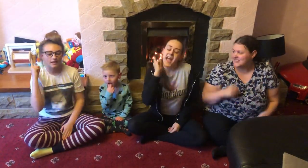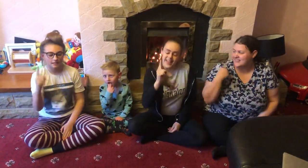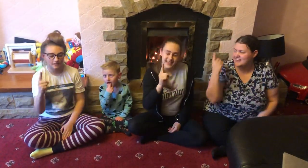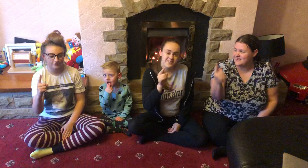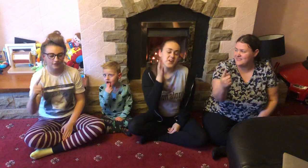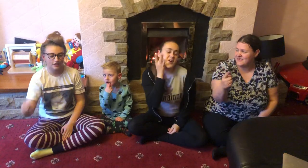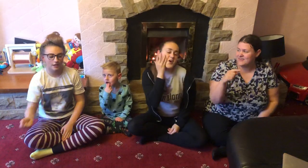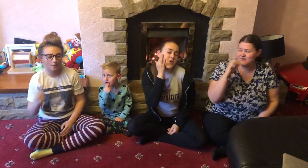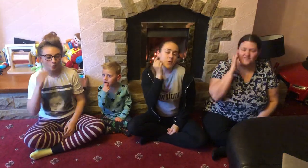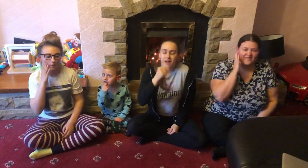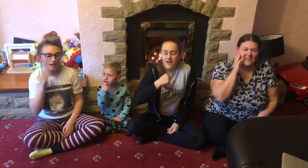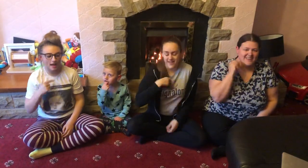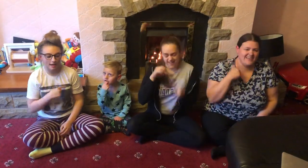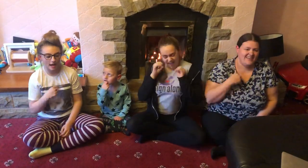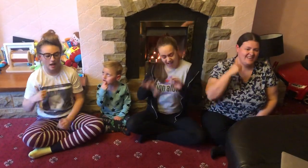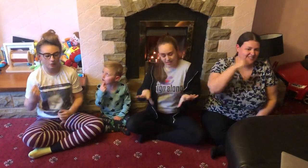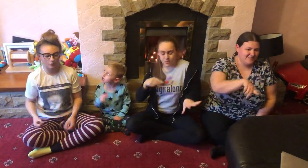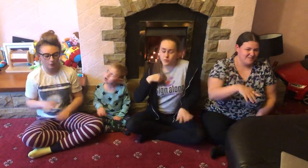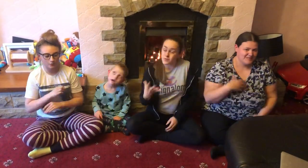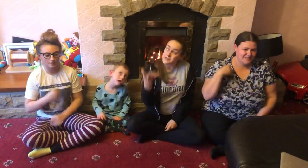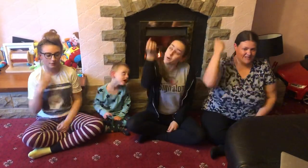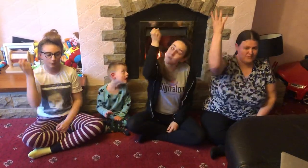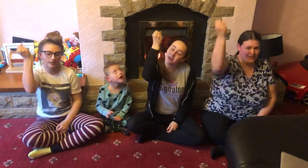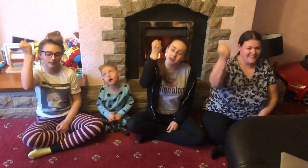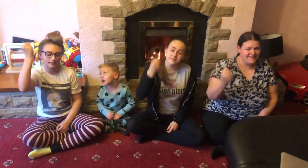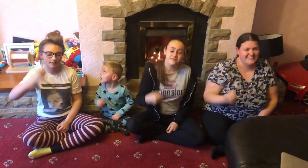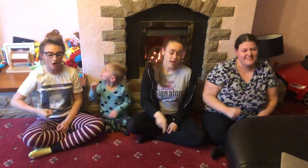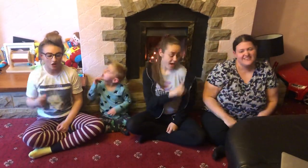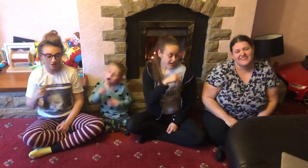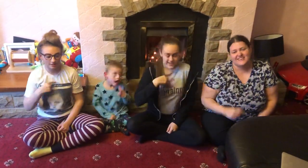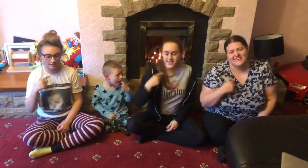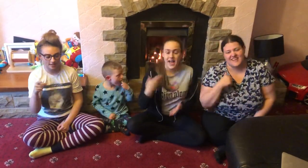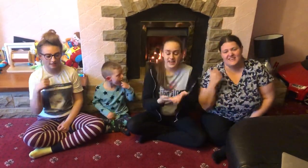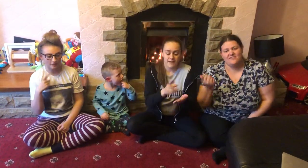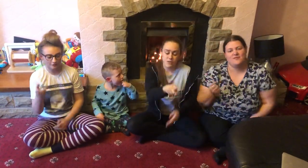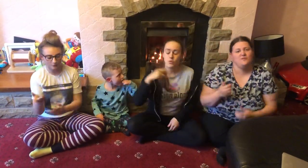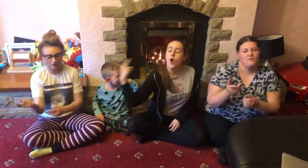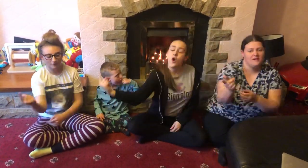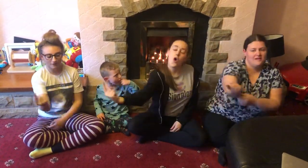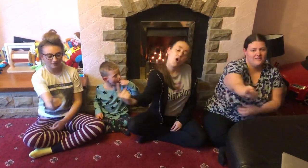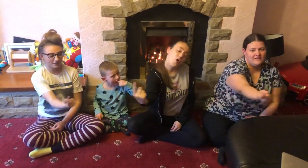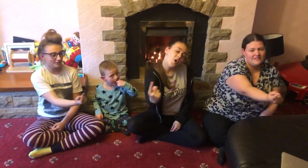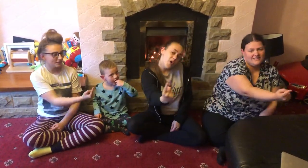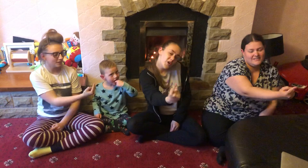Even when I lose, I'm winning. Cause I give you all